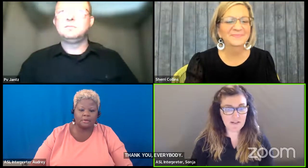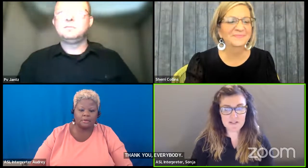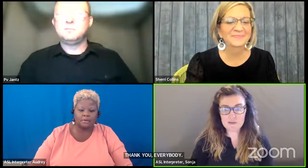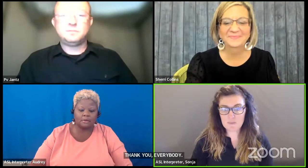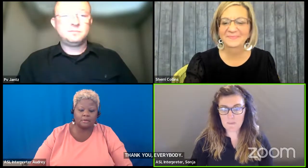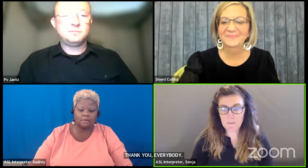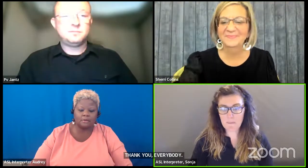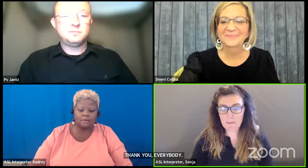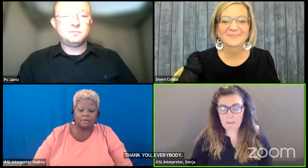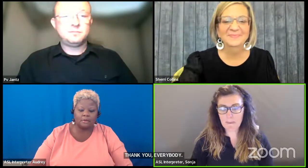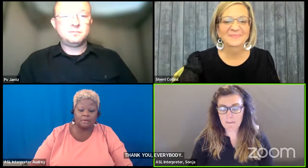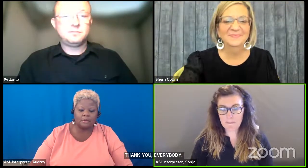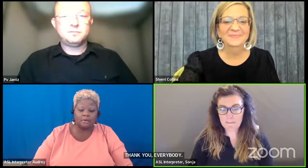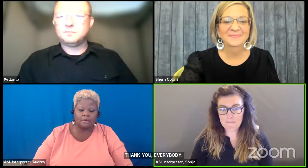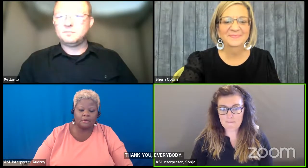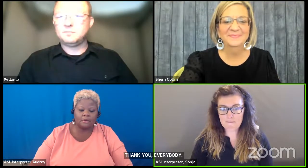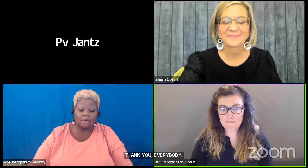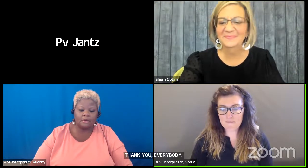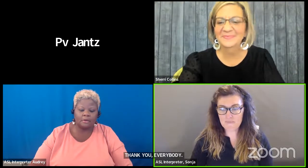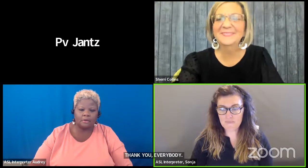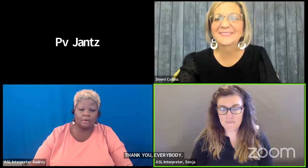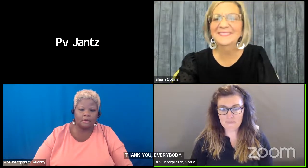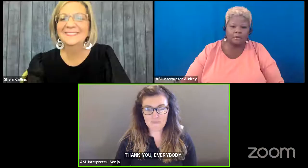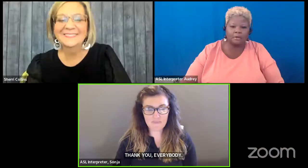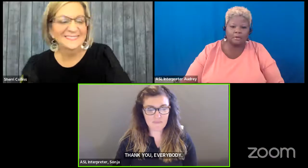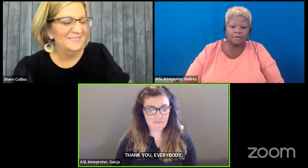Sherry Collins.